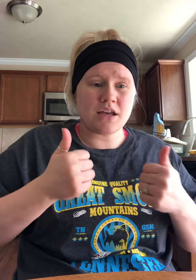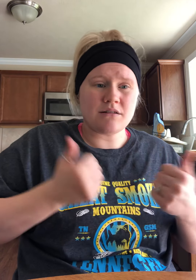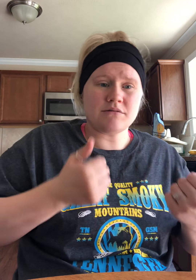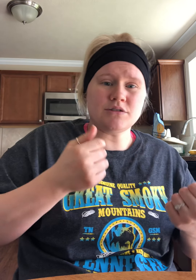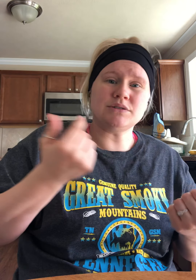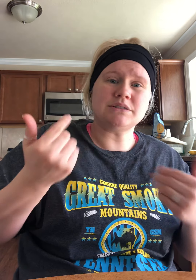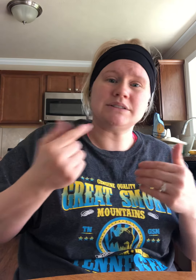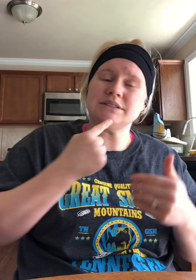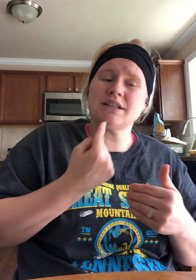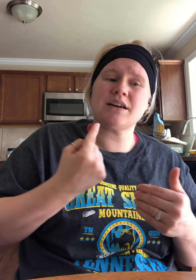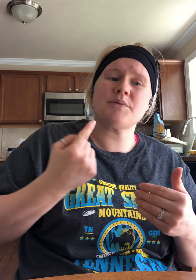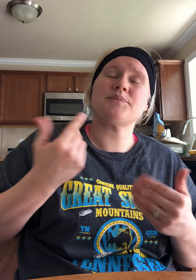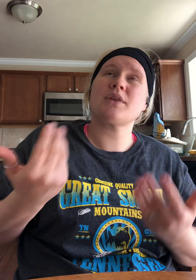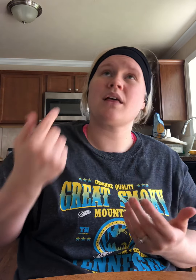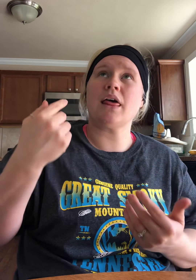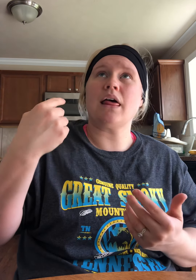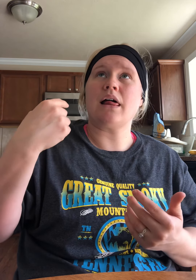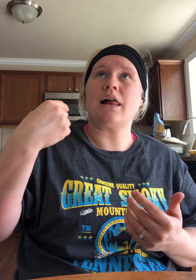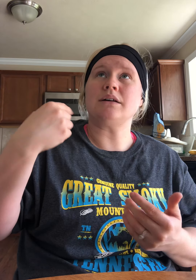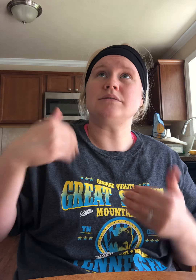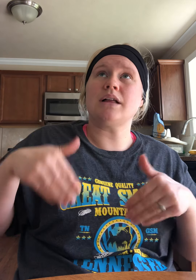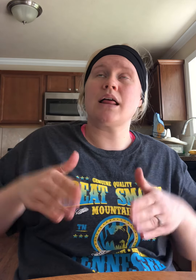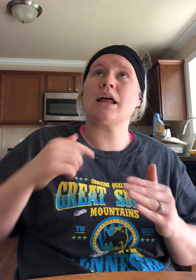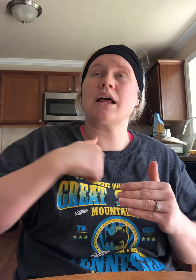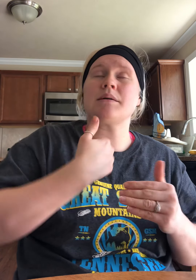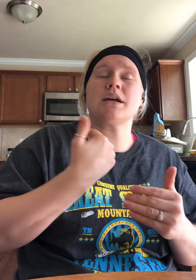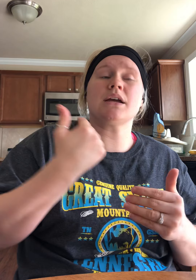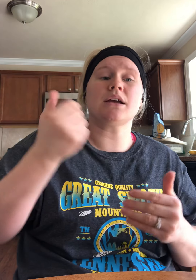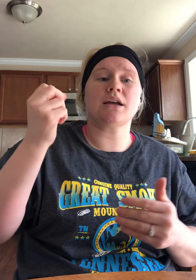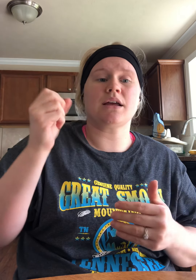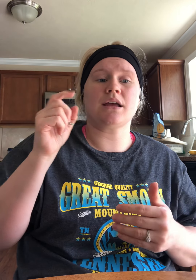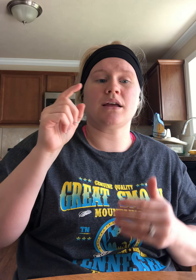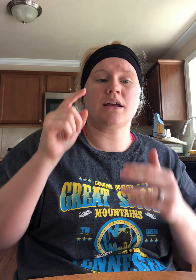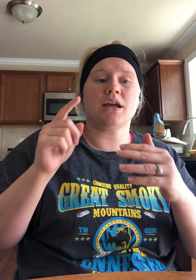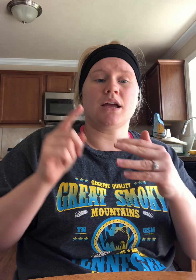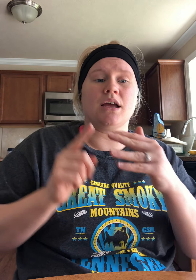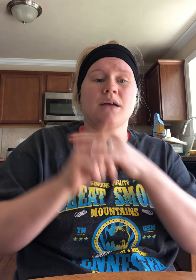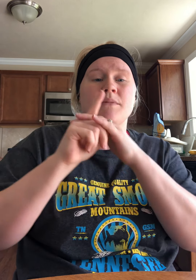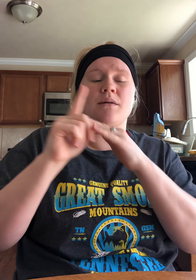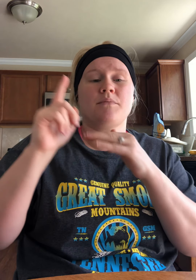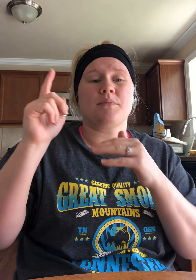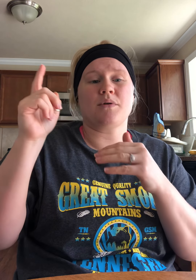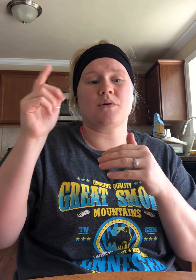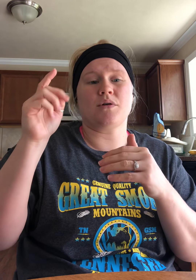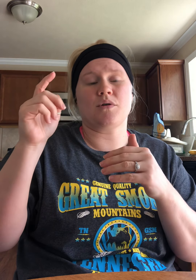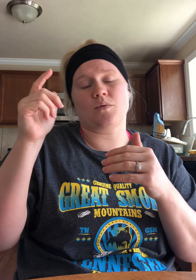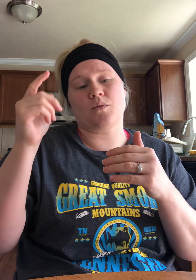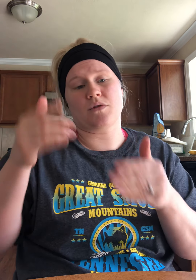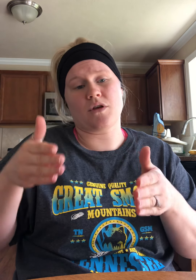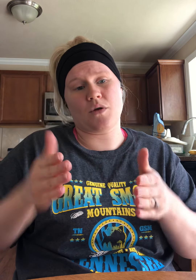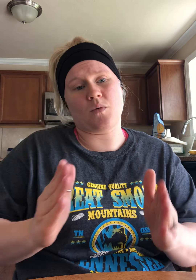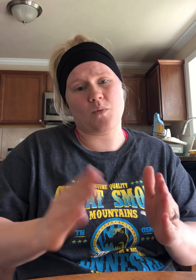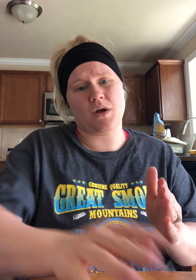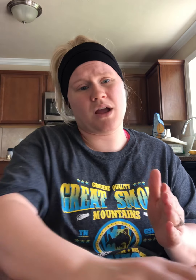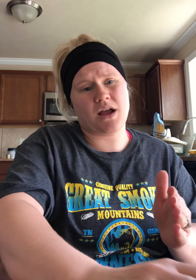reason for why that observation happens, and then you try to test that explanation. It's very important that you come up